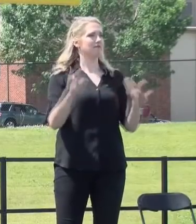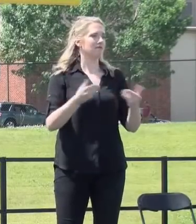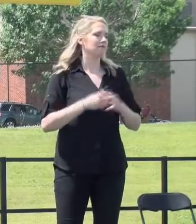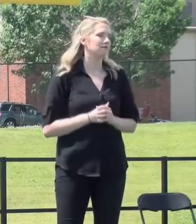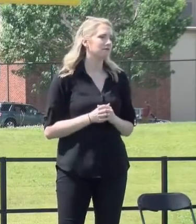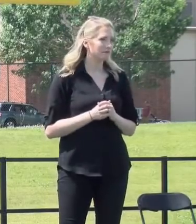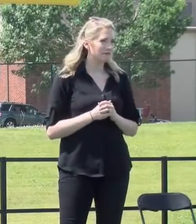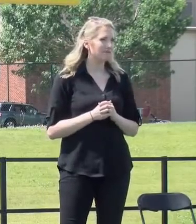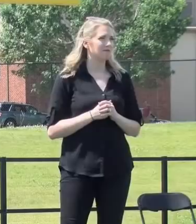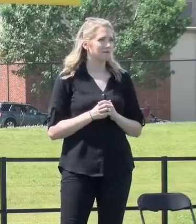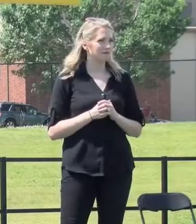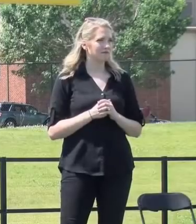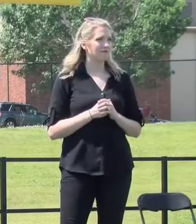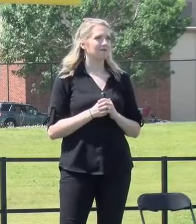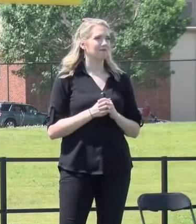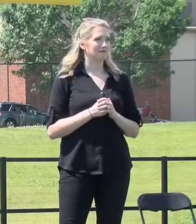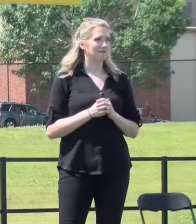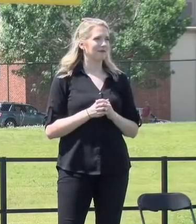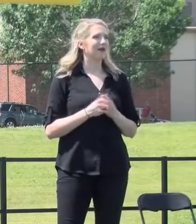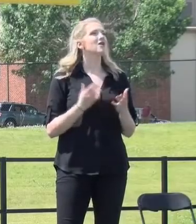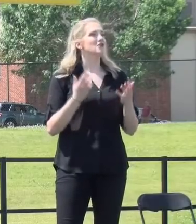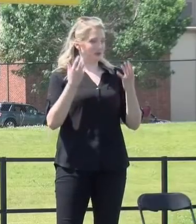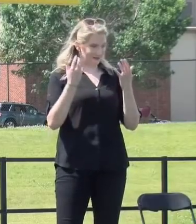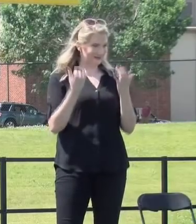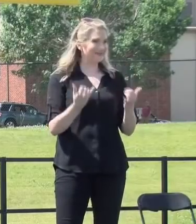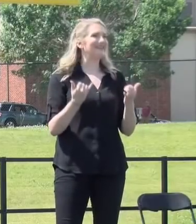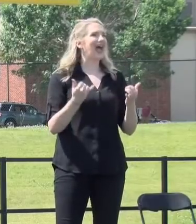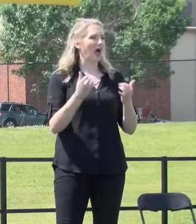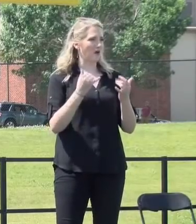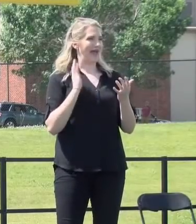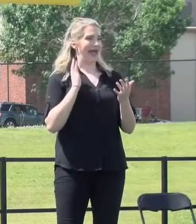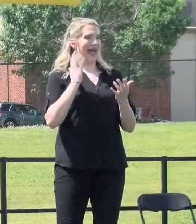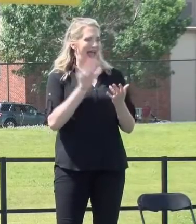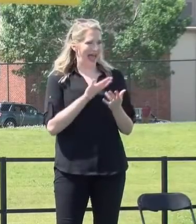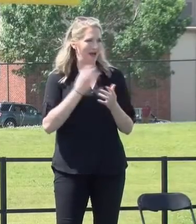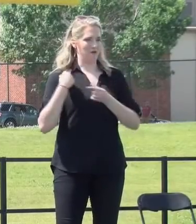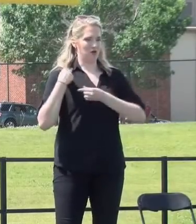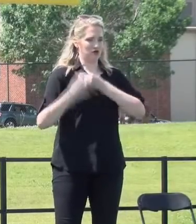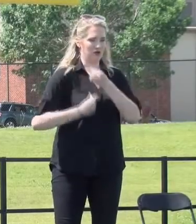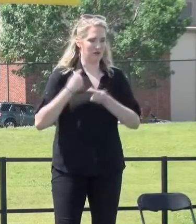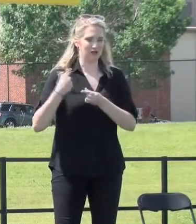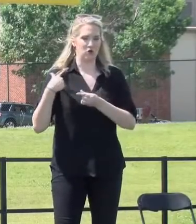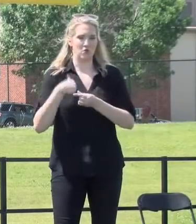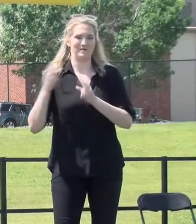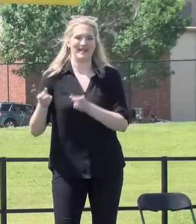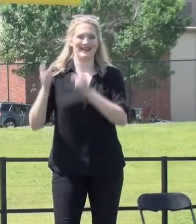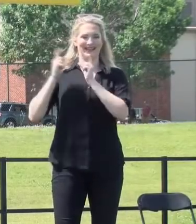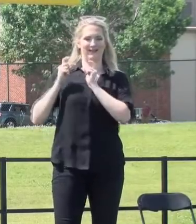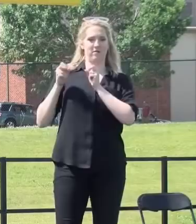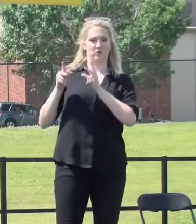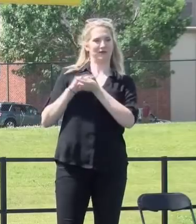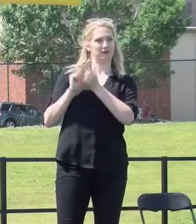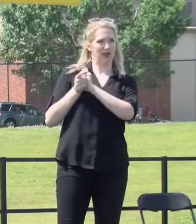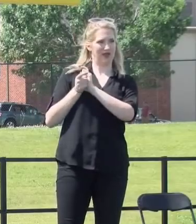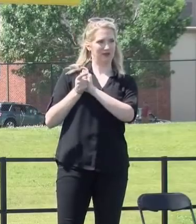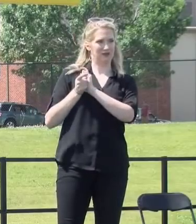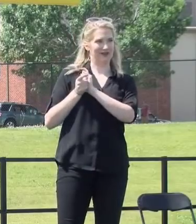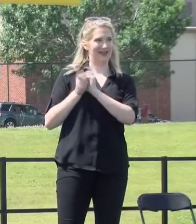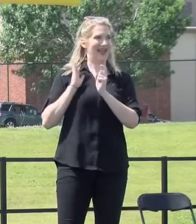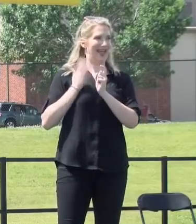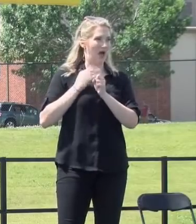The torch of change has been passed to a new generation, our generation, one that has been tempered by a